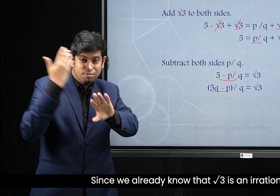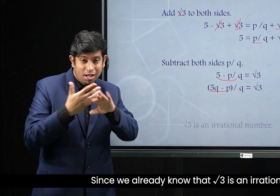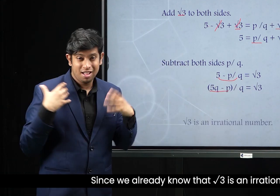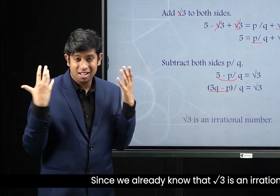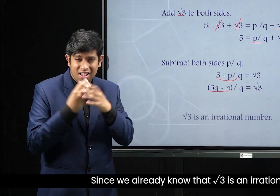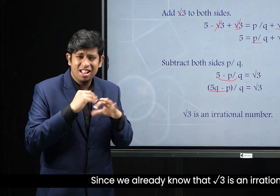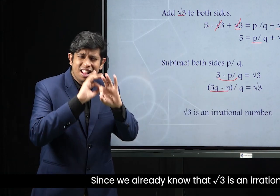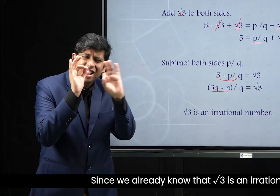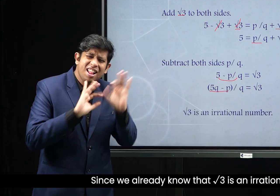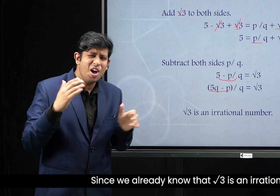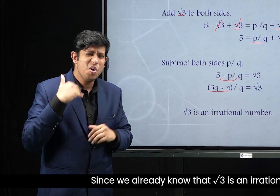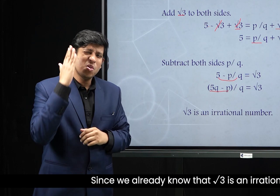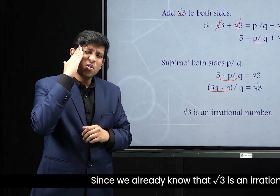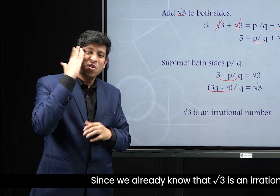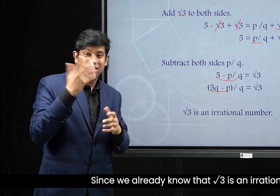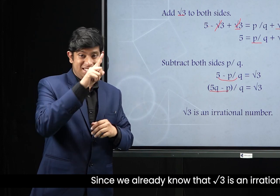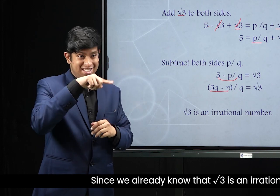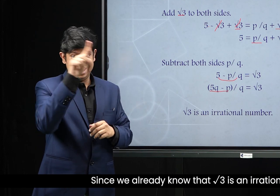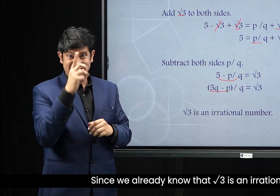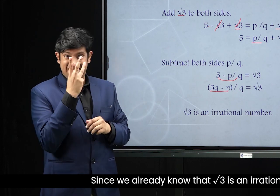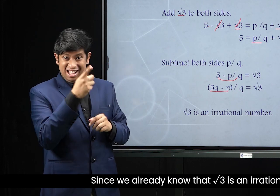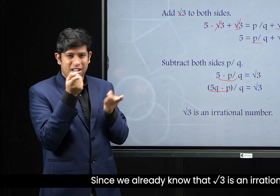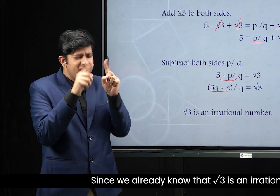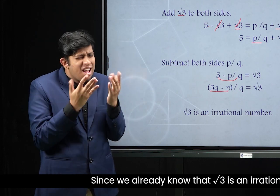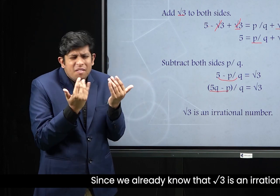Since we already know that root 3 is an irrational number,